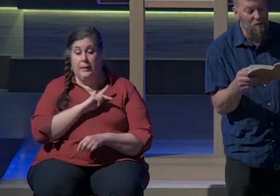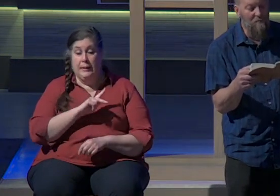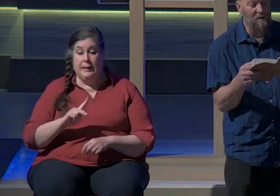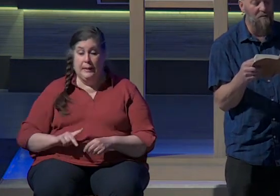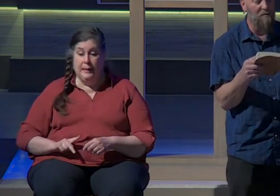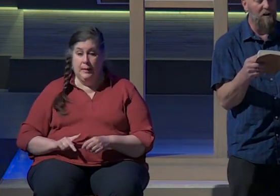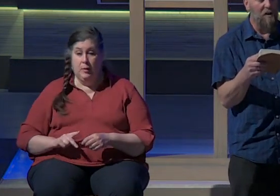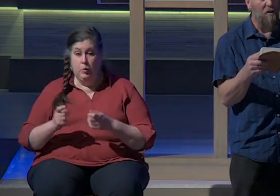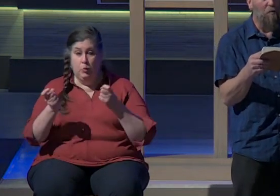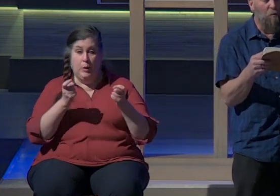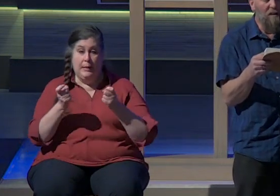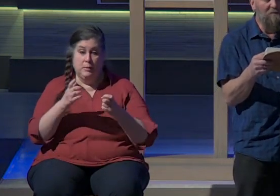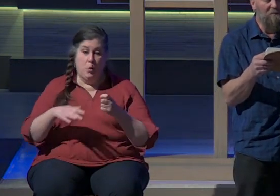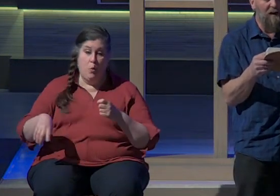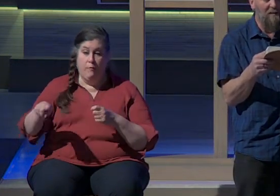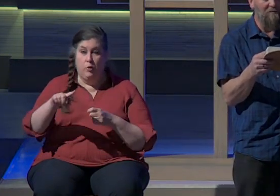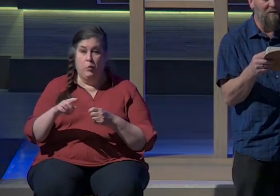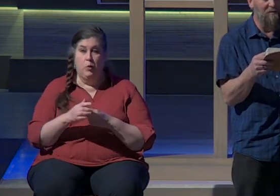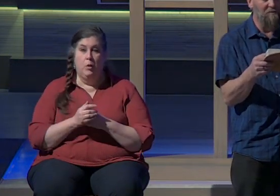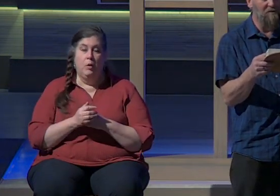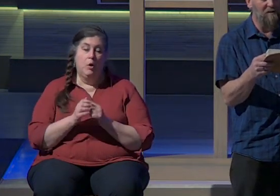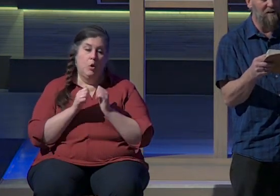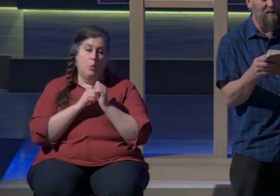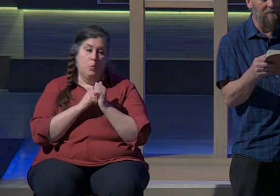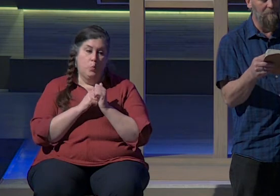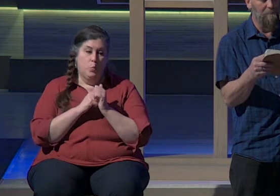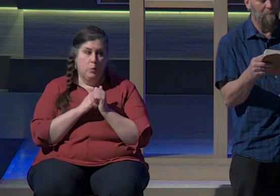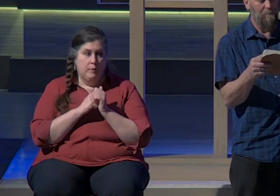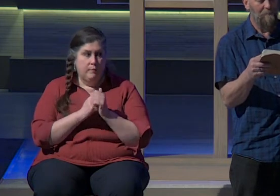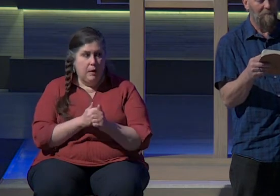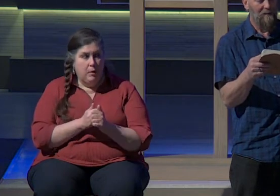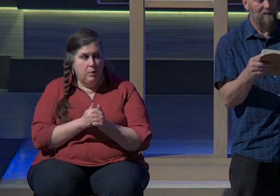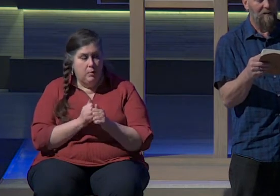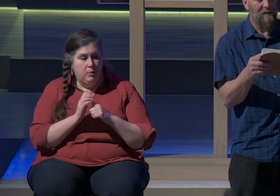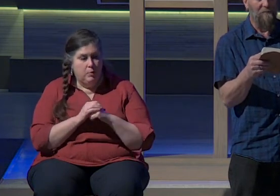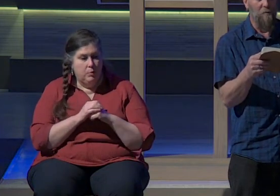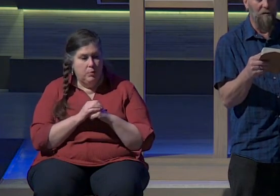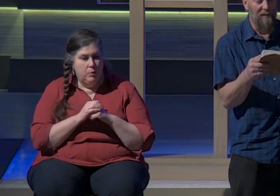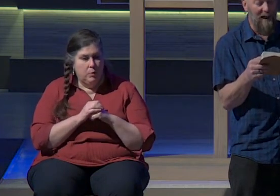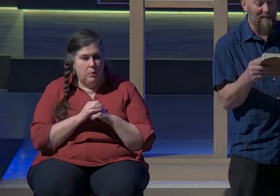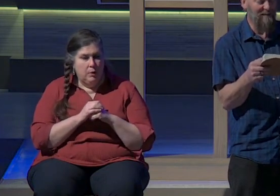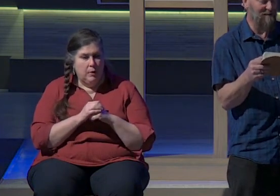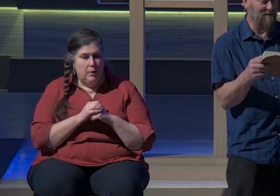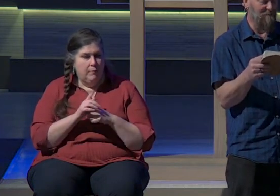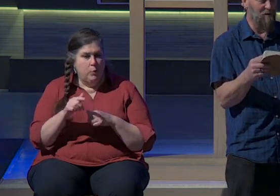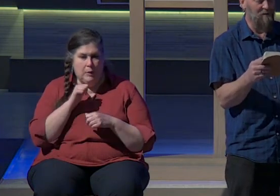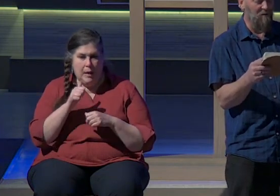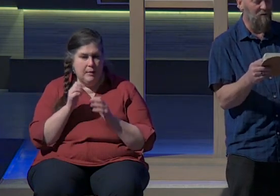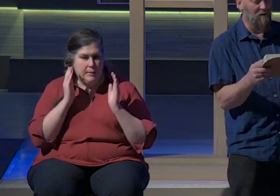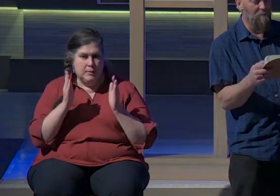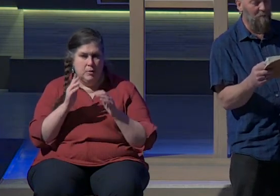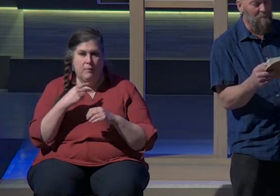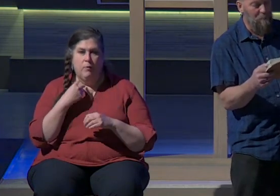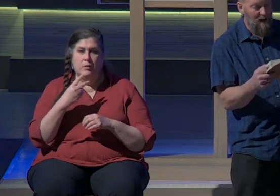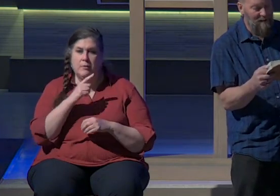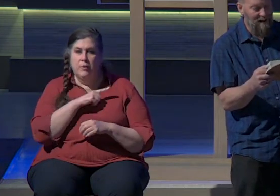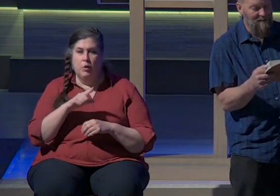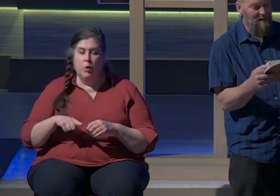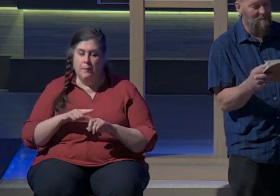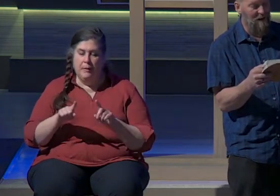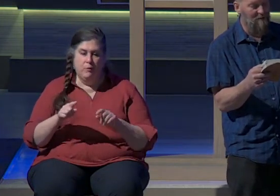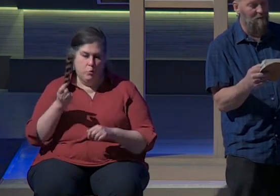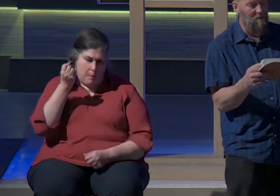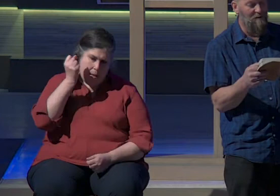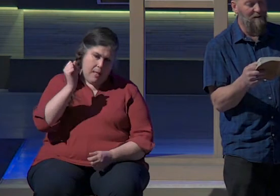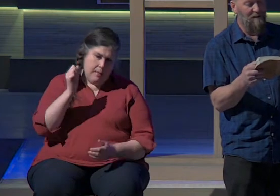reigns over you will follow the Lord your God. If you will not listen to the voice of the Lord, but rebel against